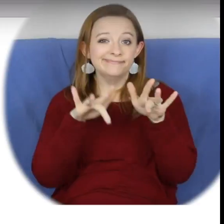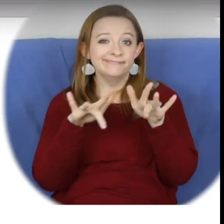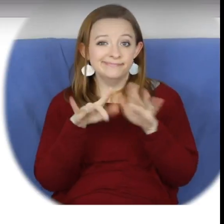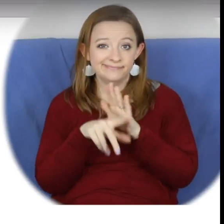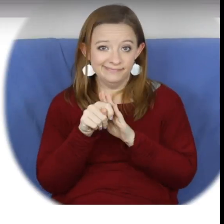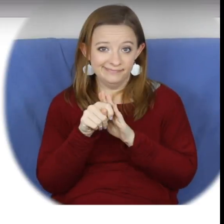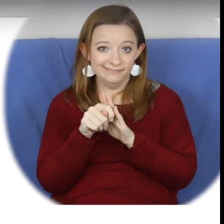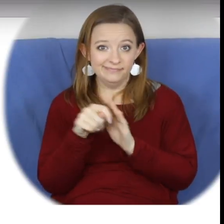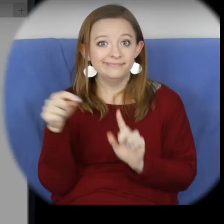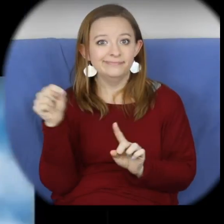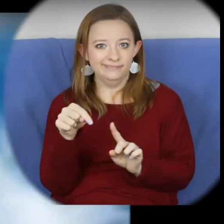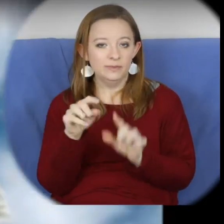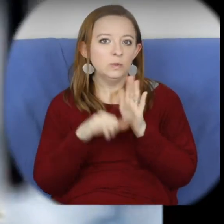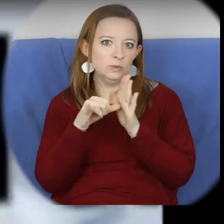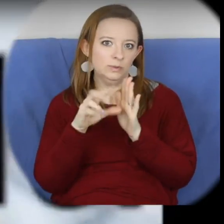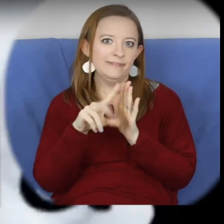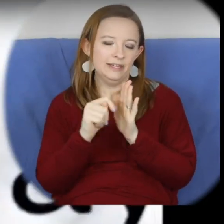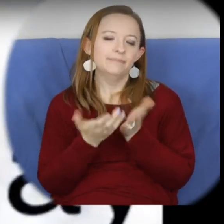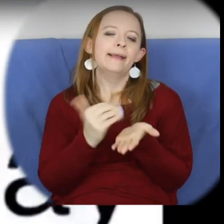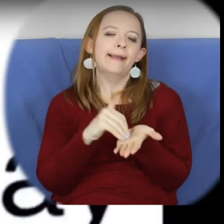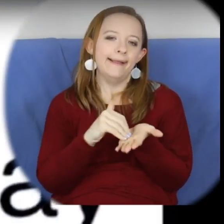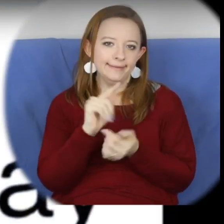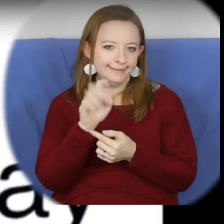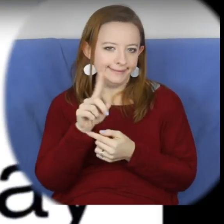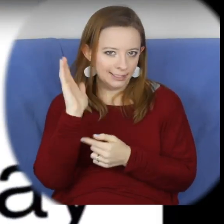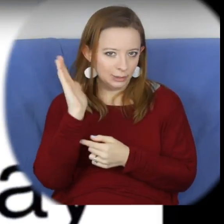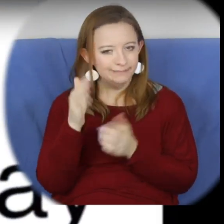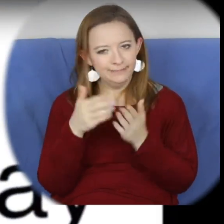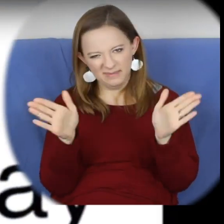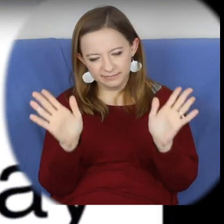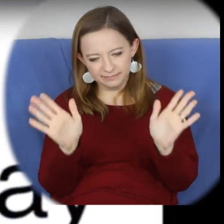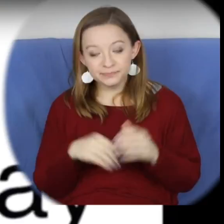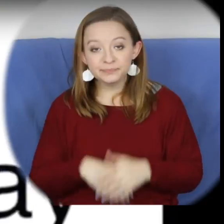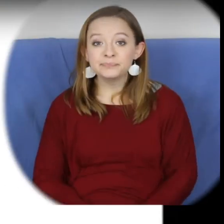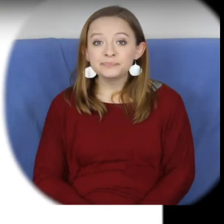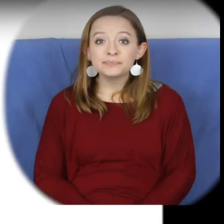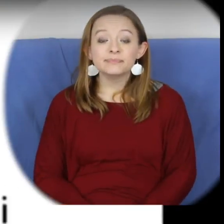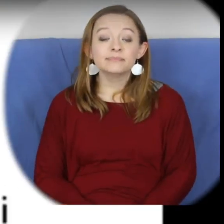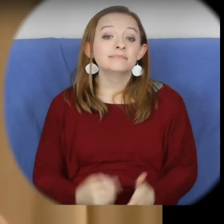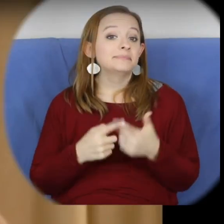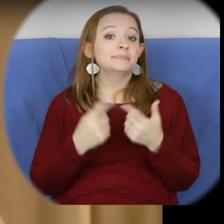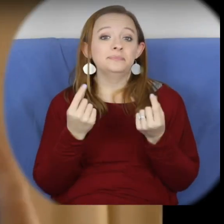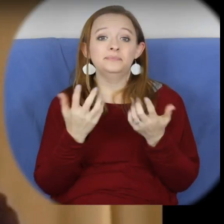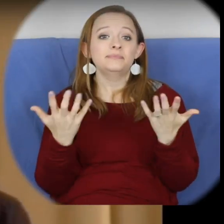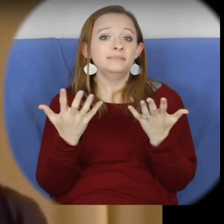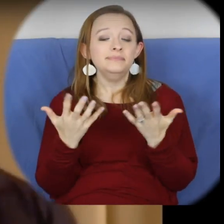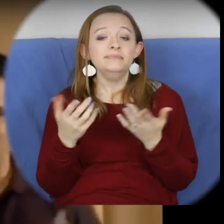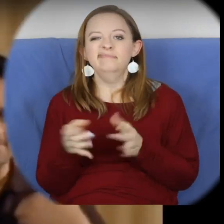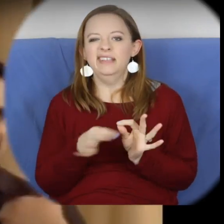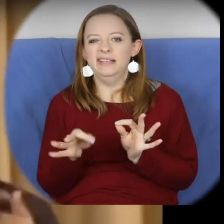clear to you, it's a video of me doing a TED Talk.